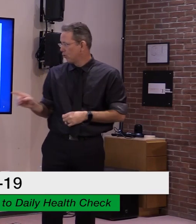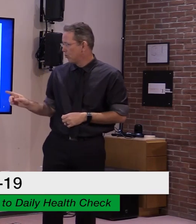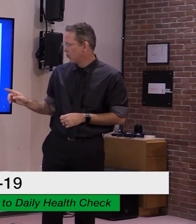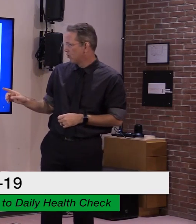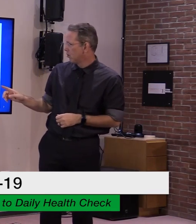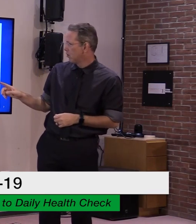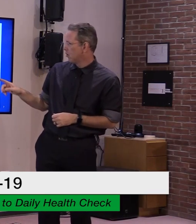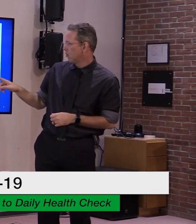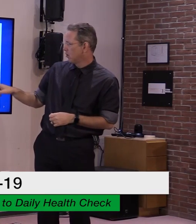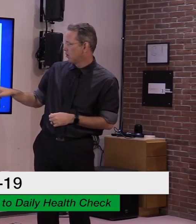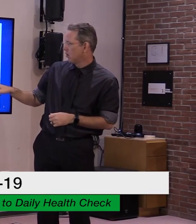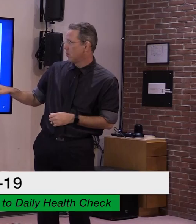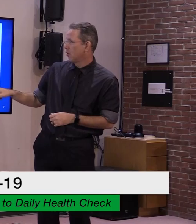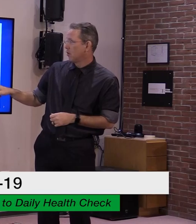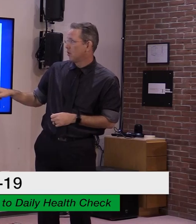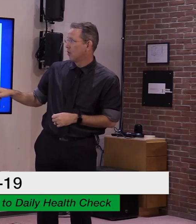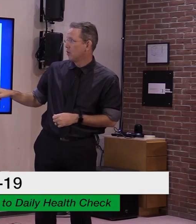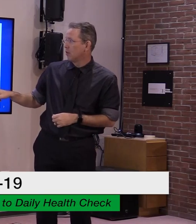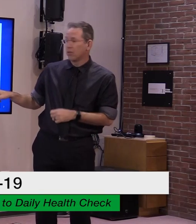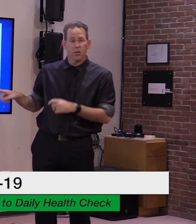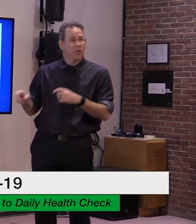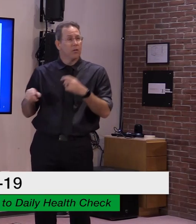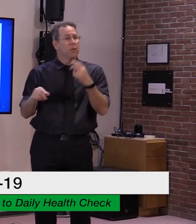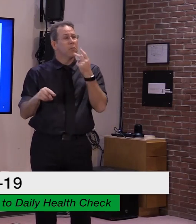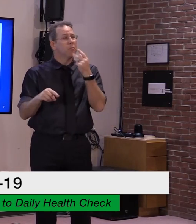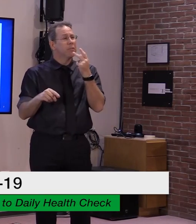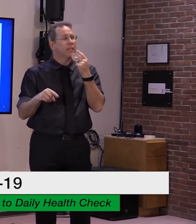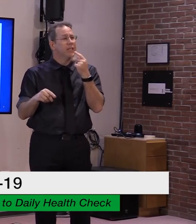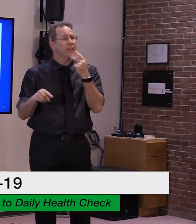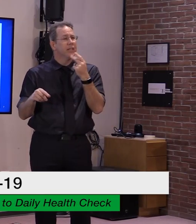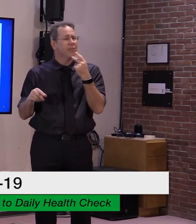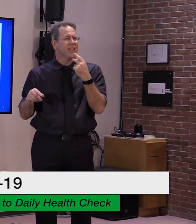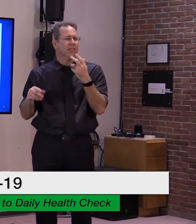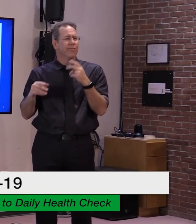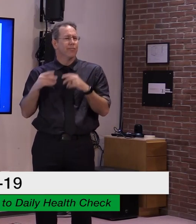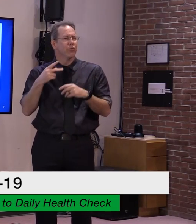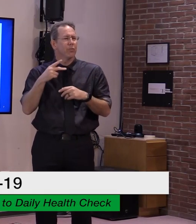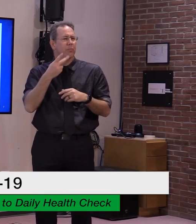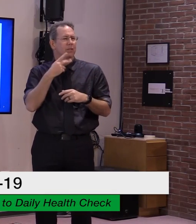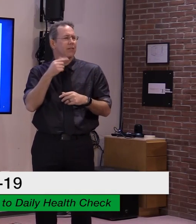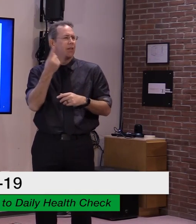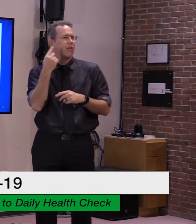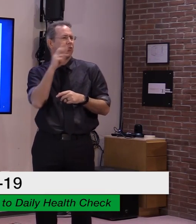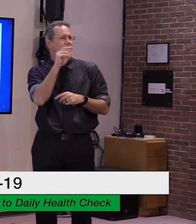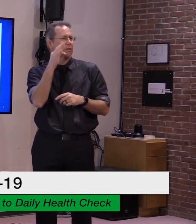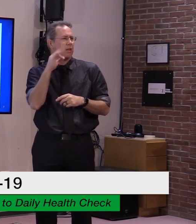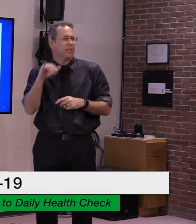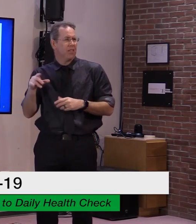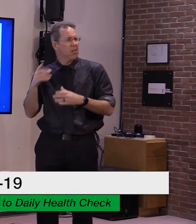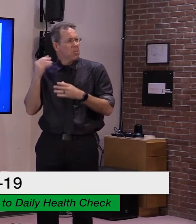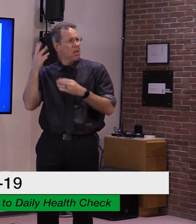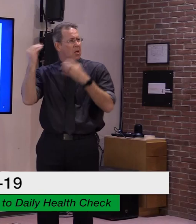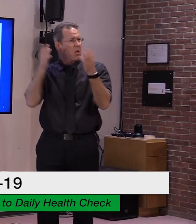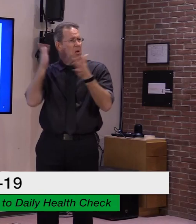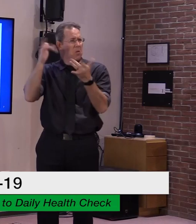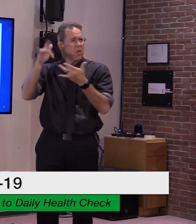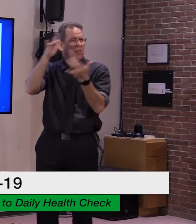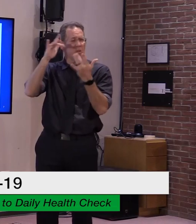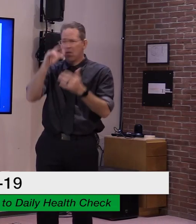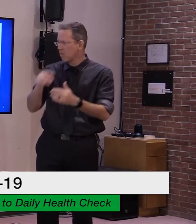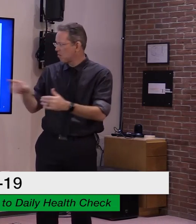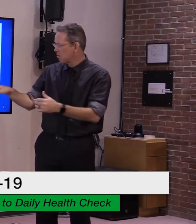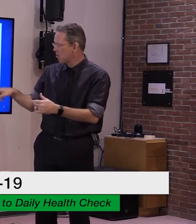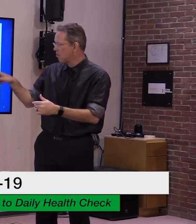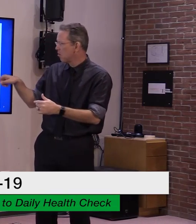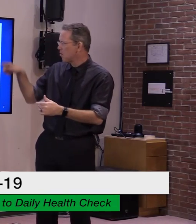visitors over that weekend compared to the relatively quiet weeks that followed foliage season and that